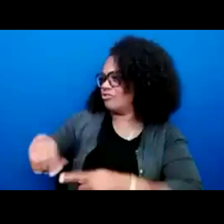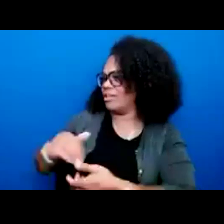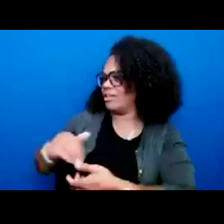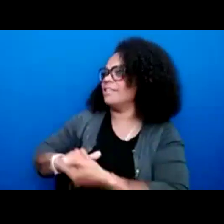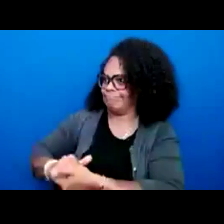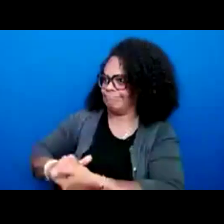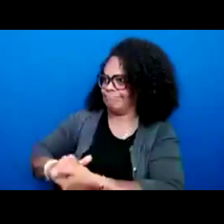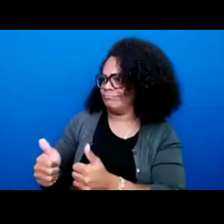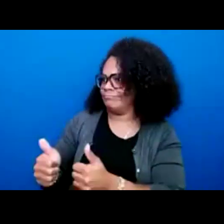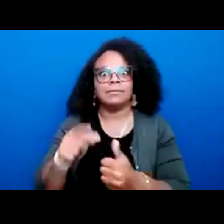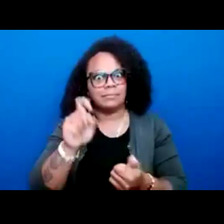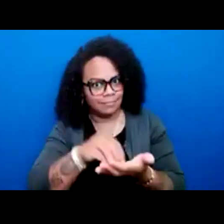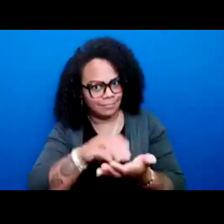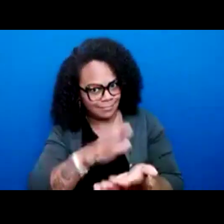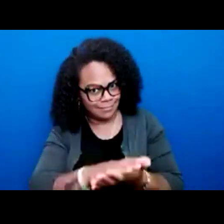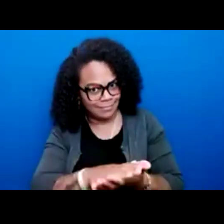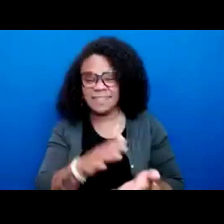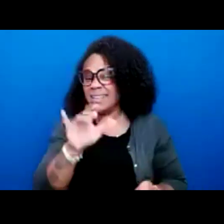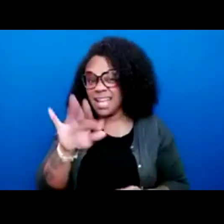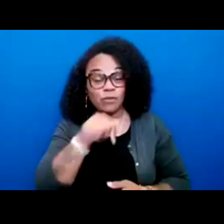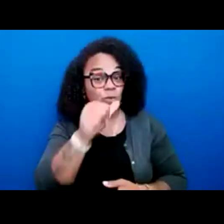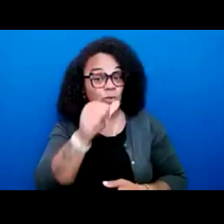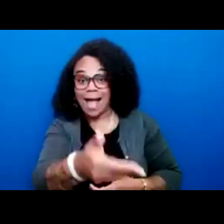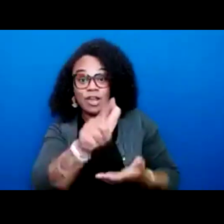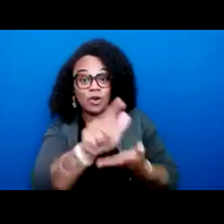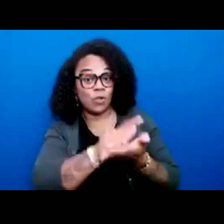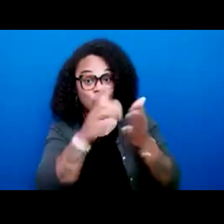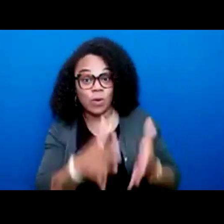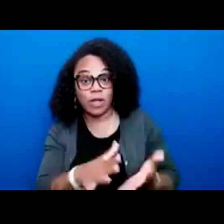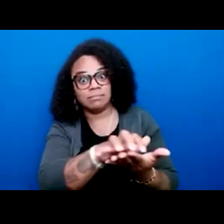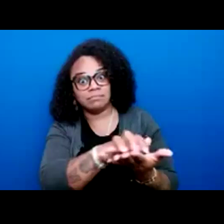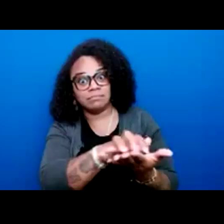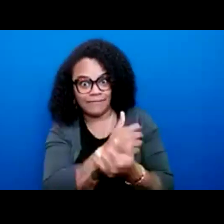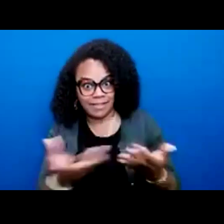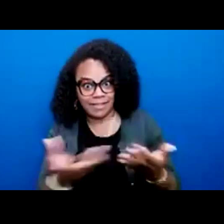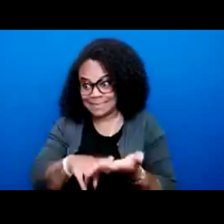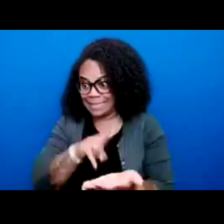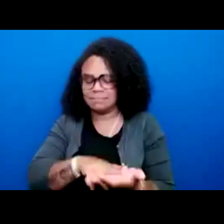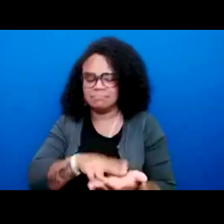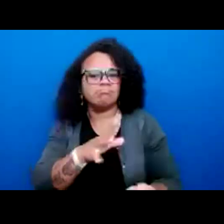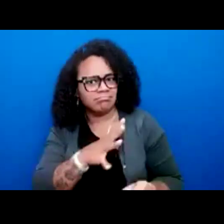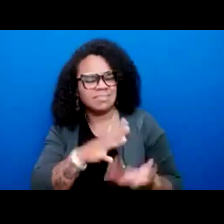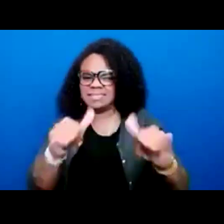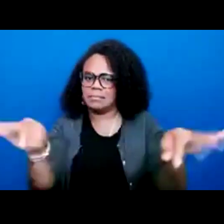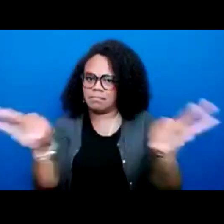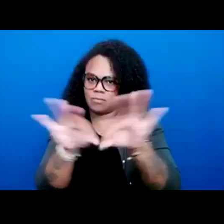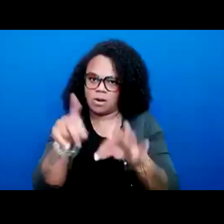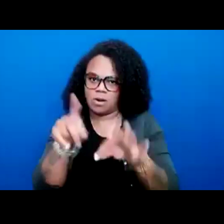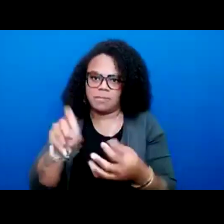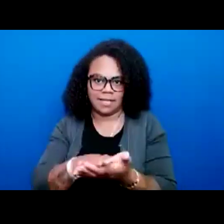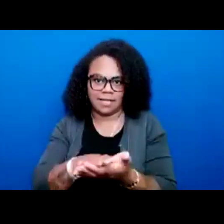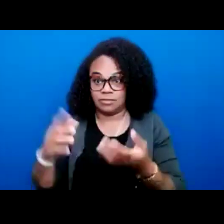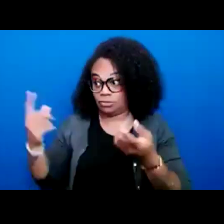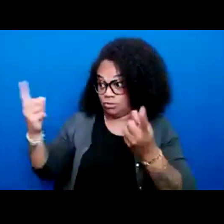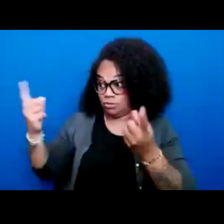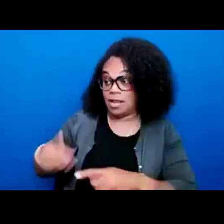put it in writing. Have a piece of paper where you write these things down and you both sign it so you have an understanding. And then when you start to make a little